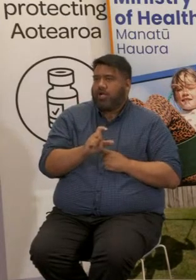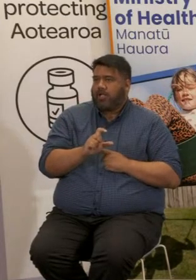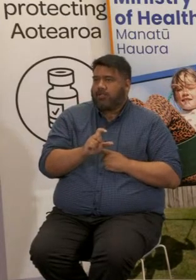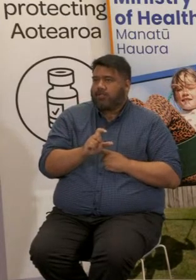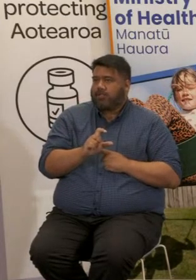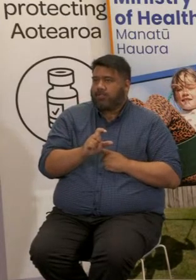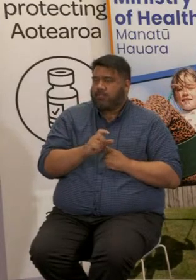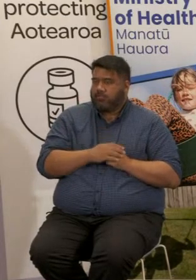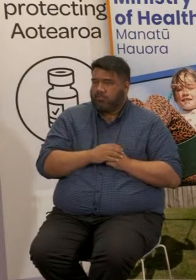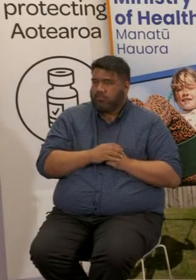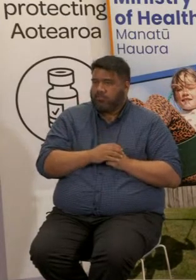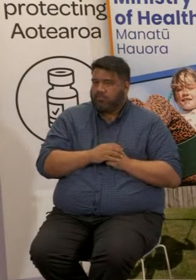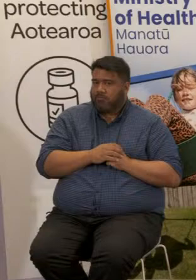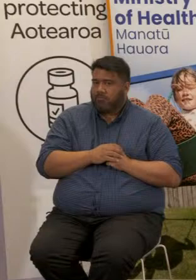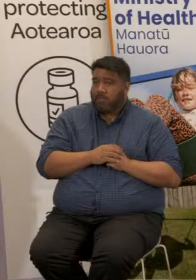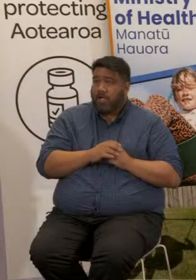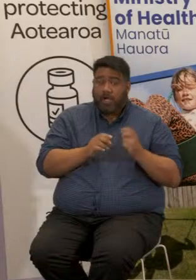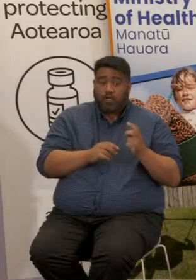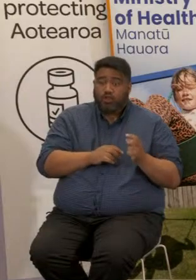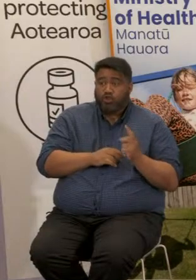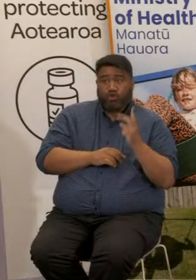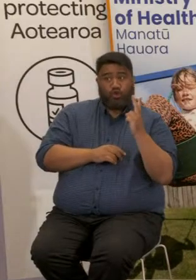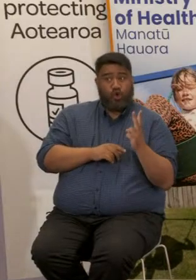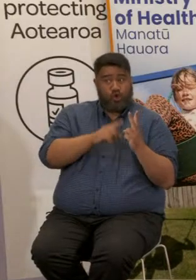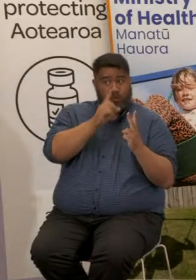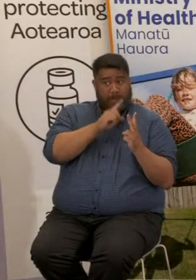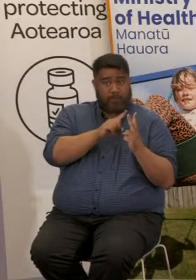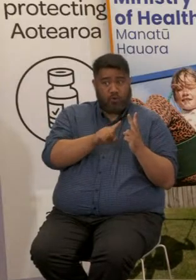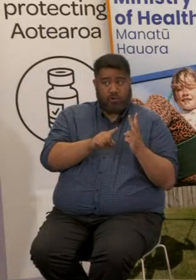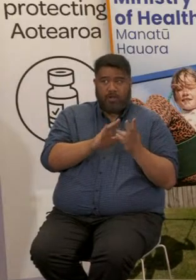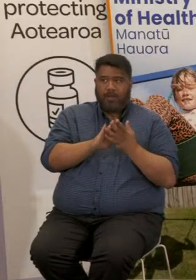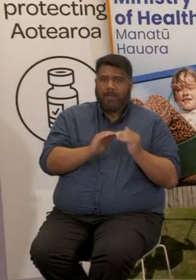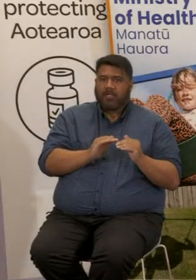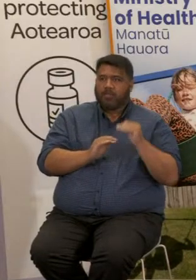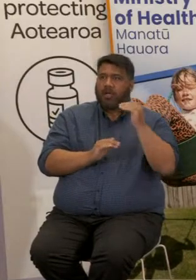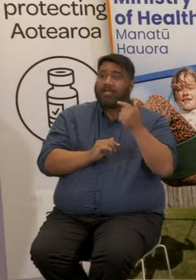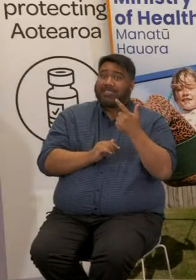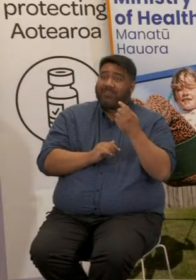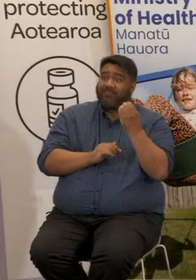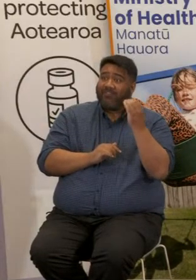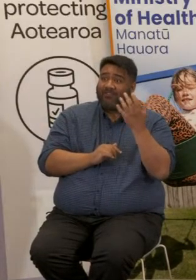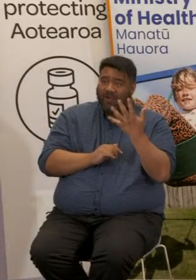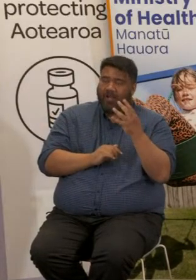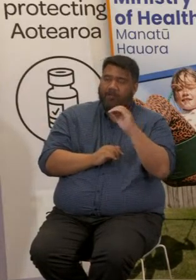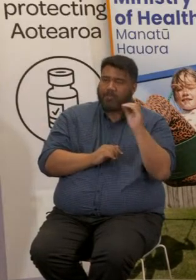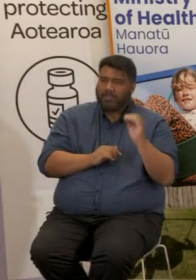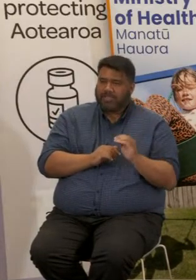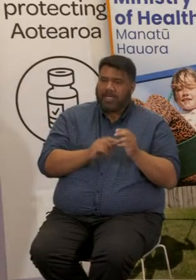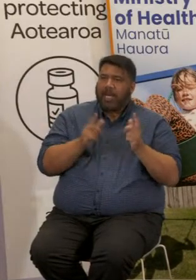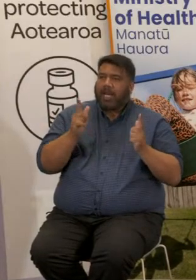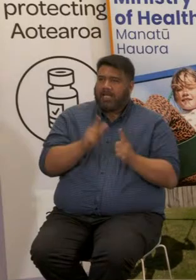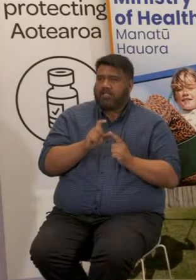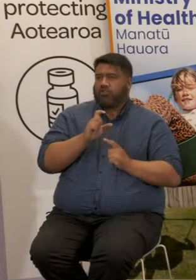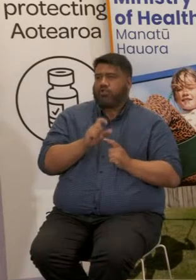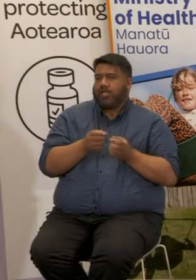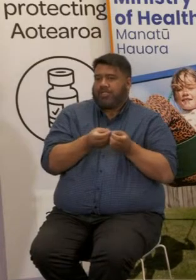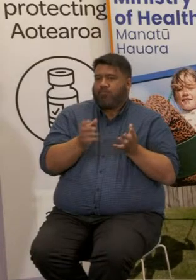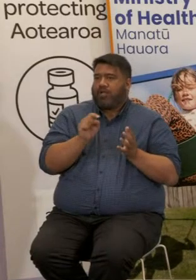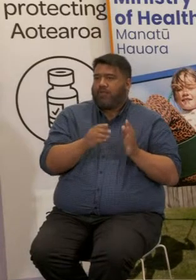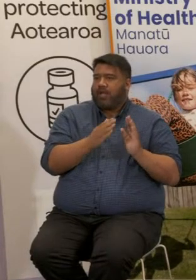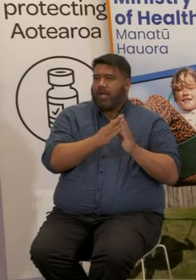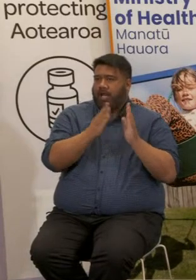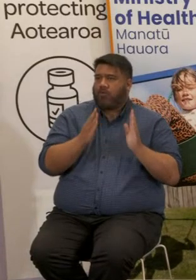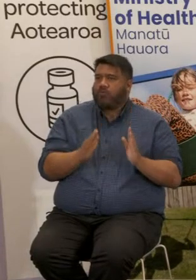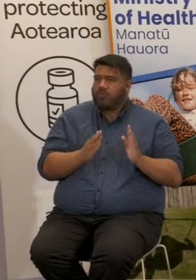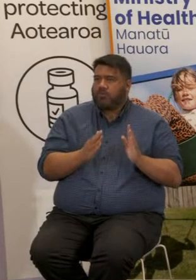are in the household. So by 2 people, it's up to 75 to 86%. By 3 people, the immunity within that household